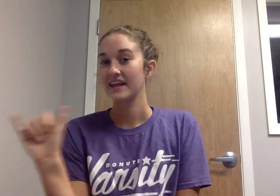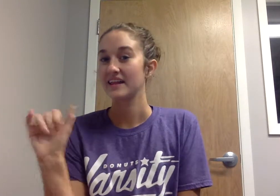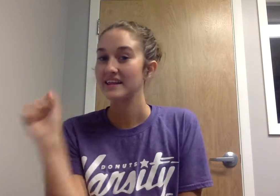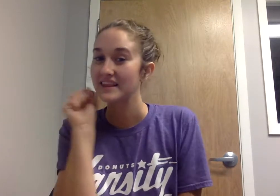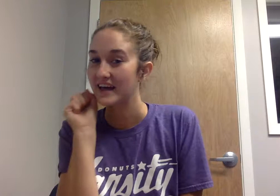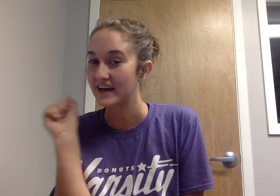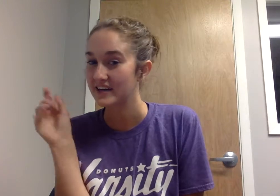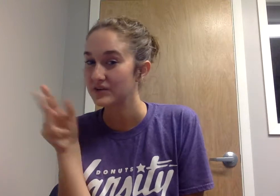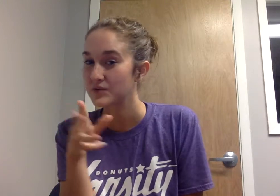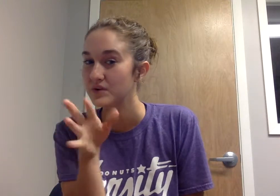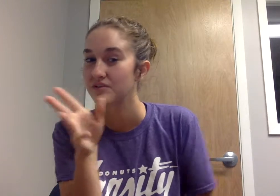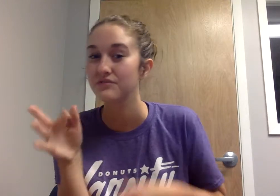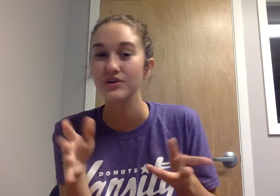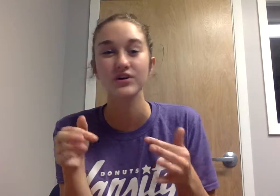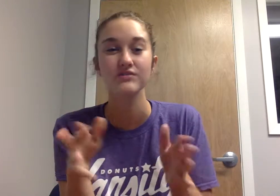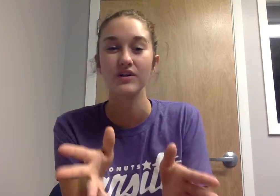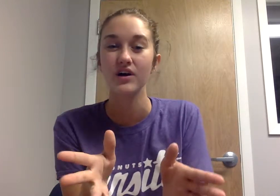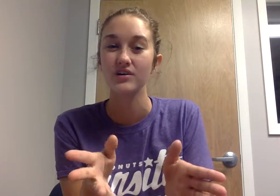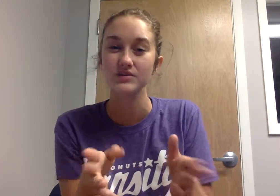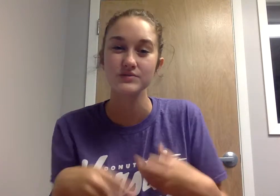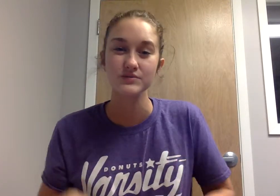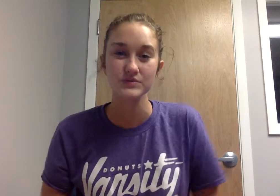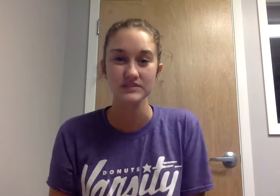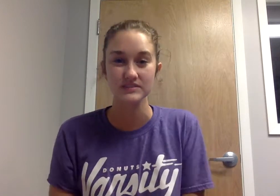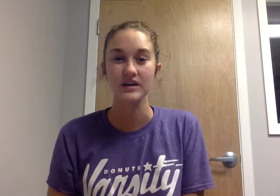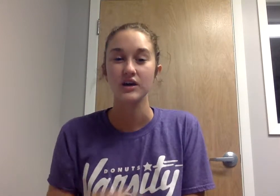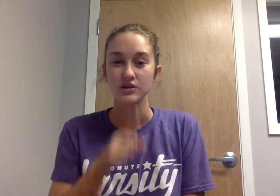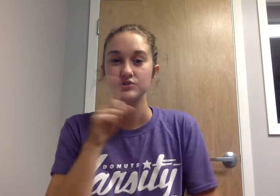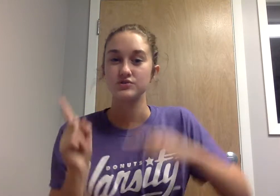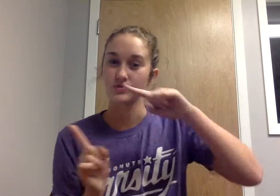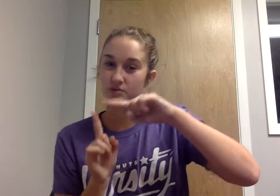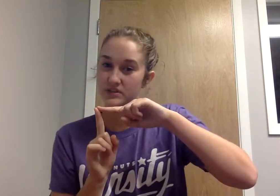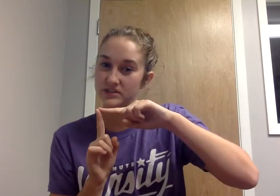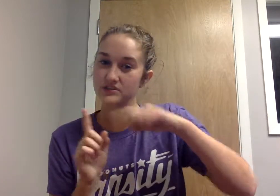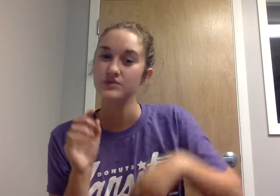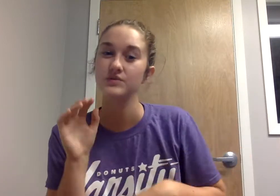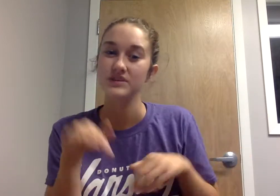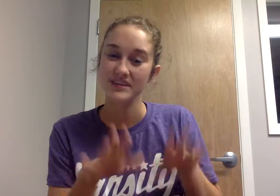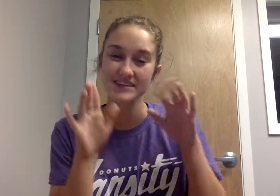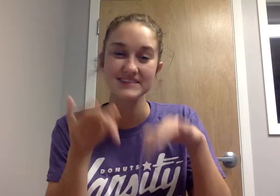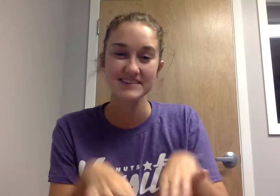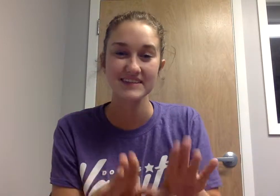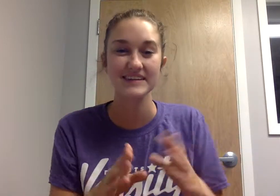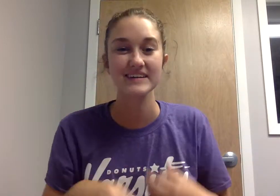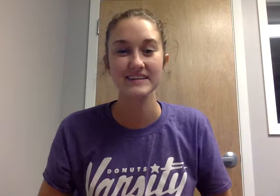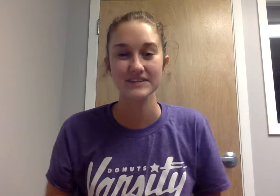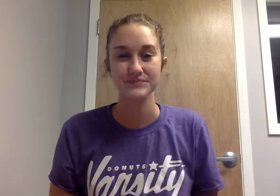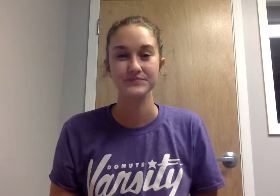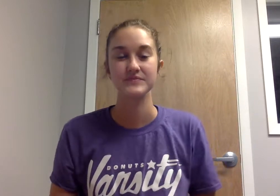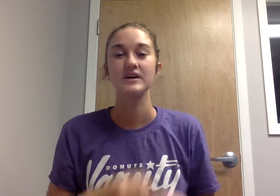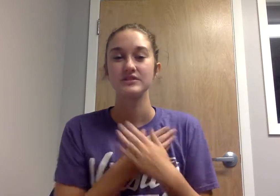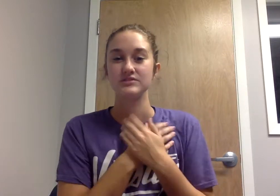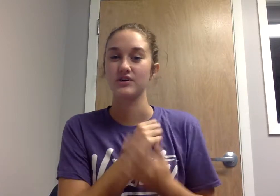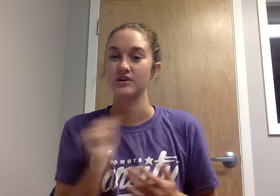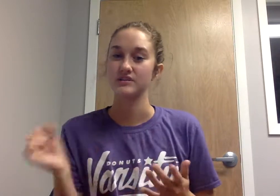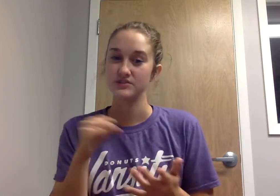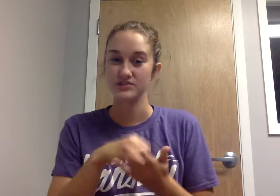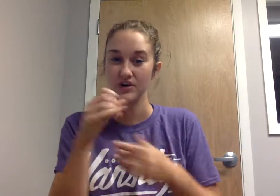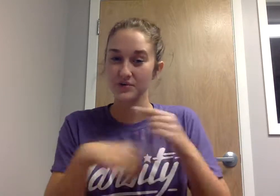Like a river flows, surely to the sea. Darling, so